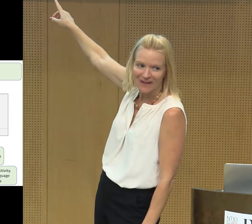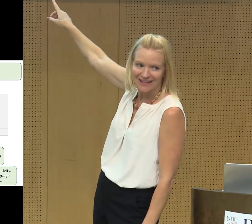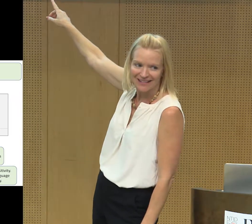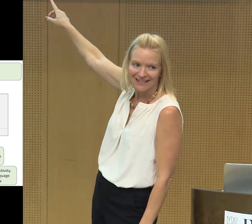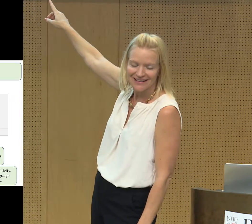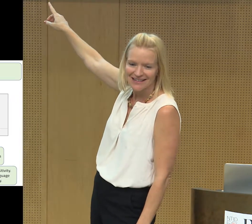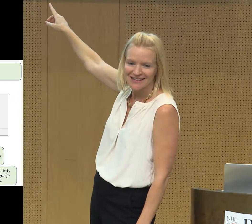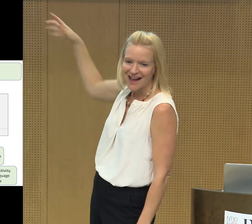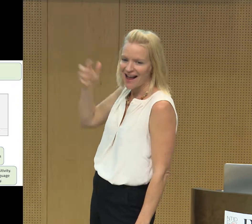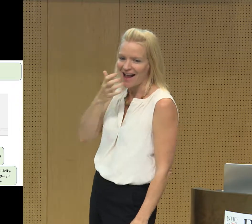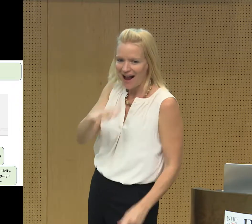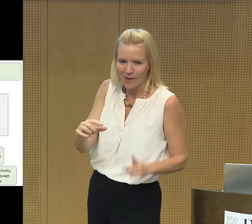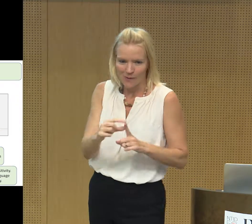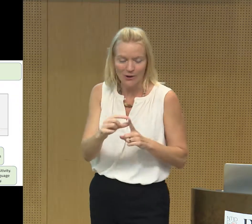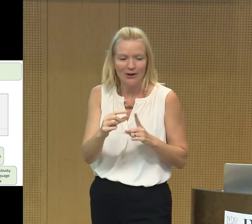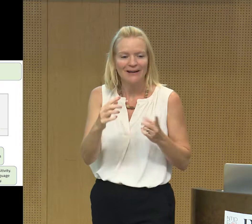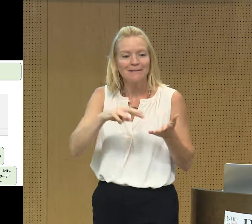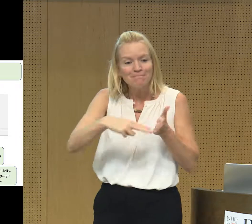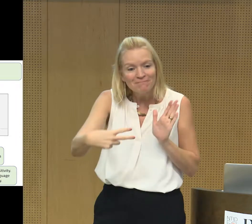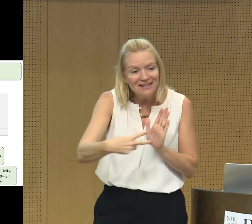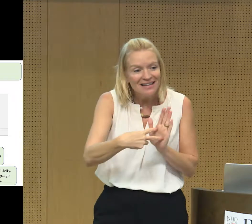That's another hot word in research.